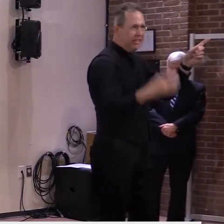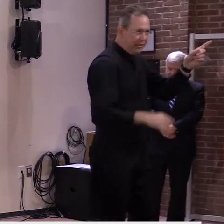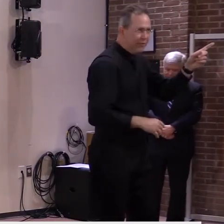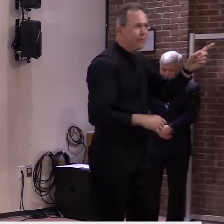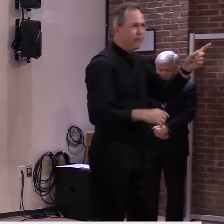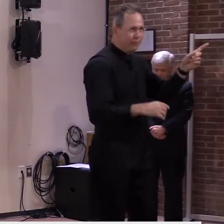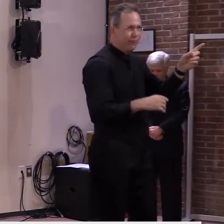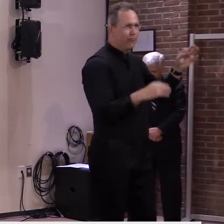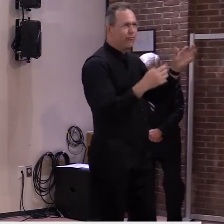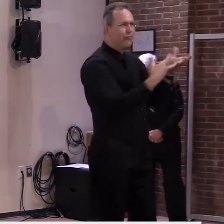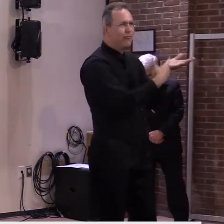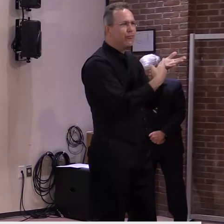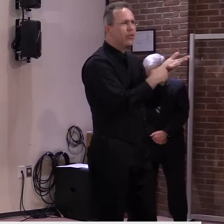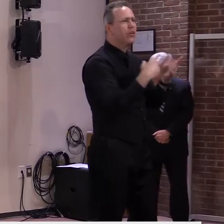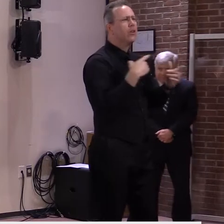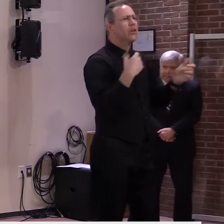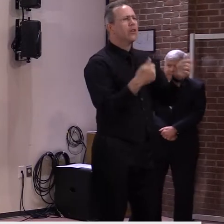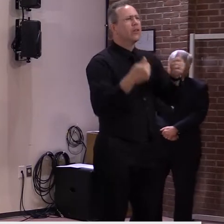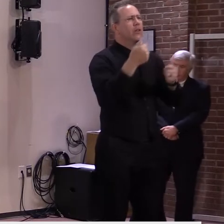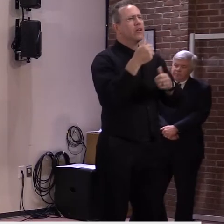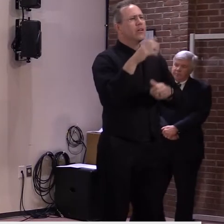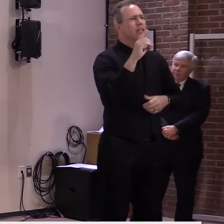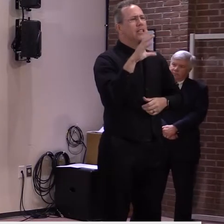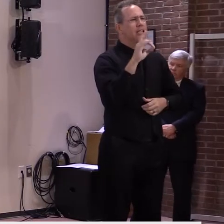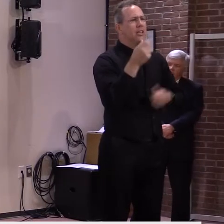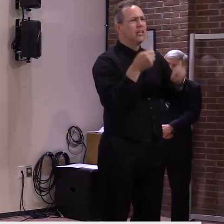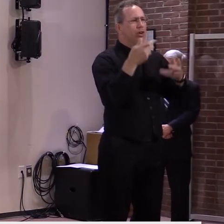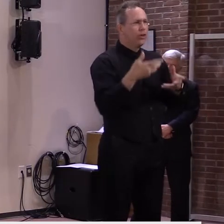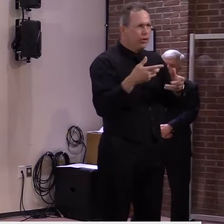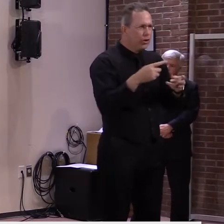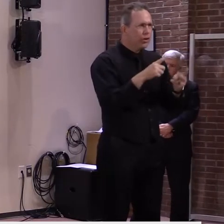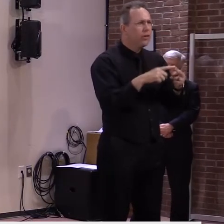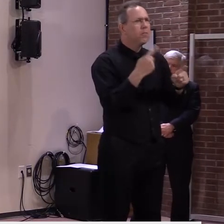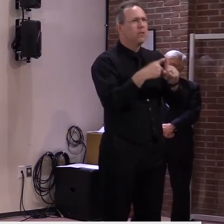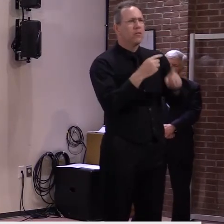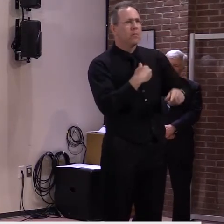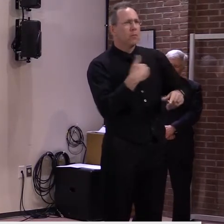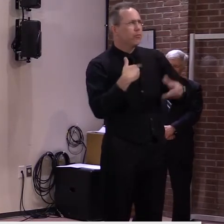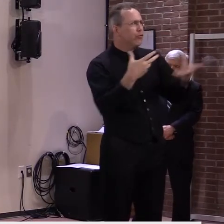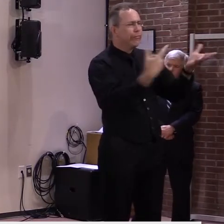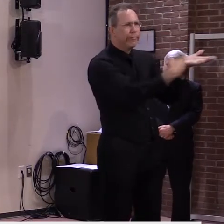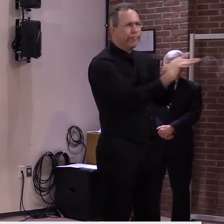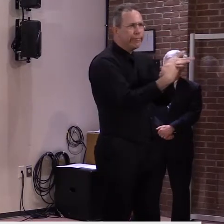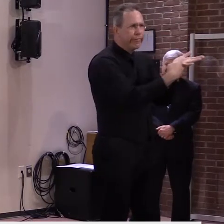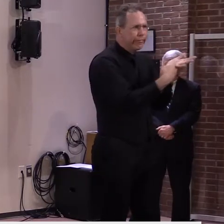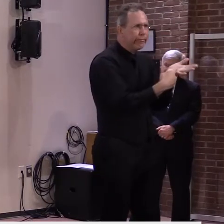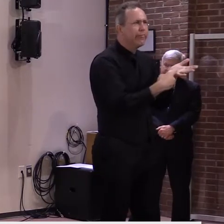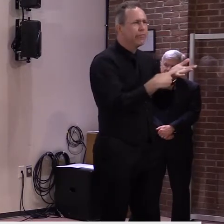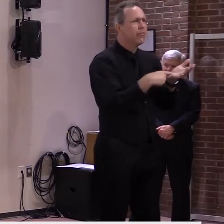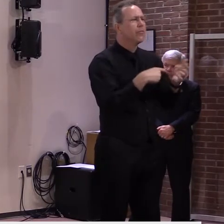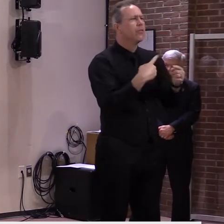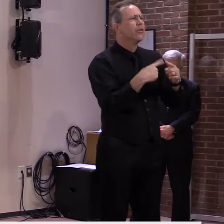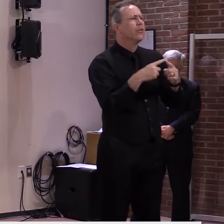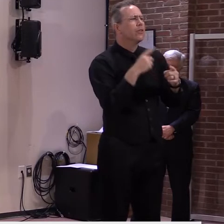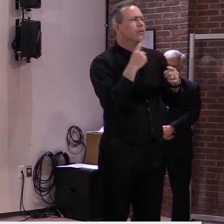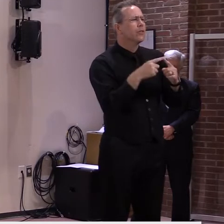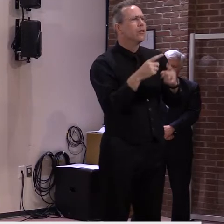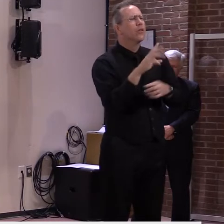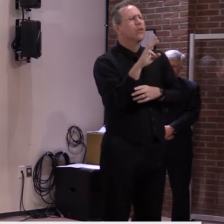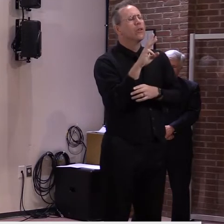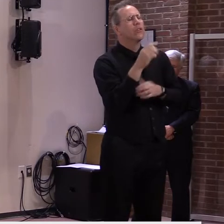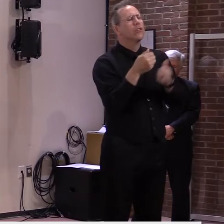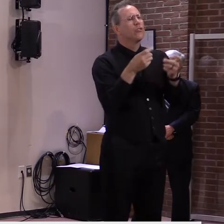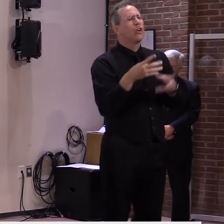House officials and others, and here's what we heard. Dr. Walensky talked a lot about the confidence